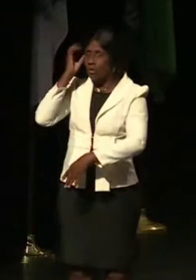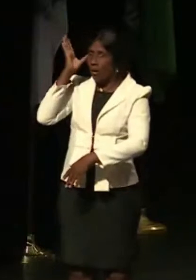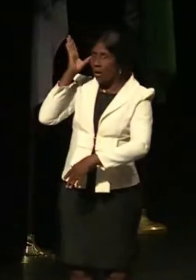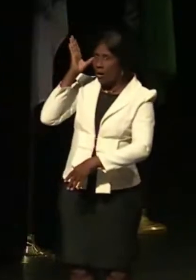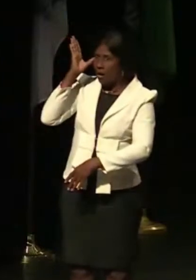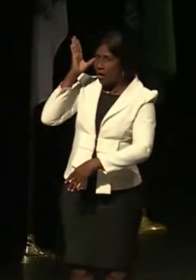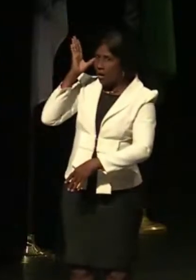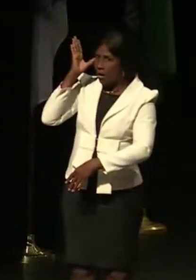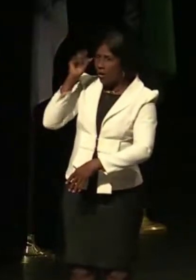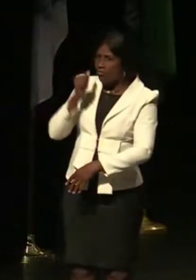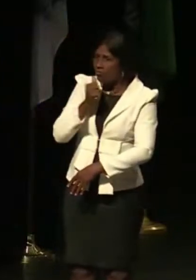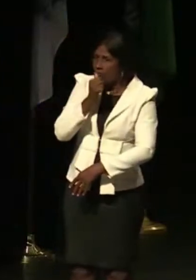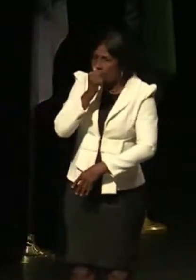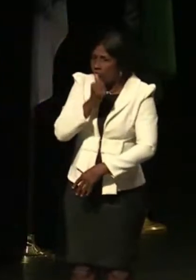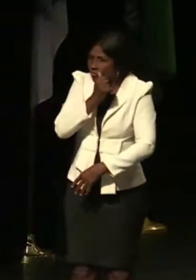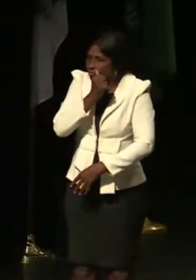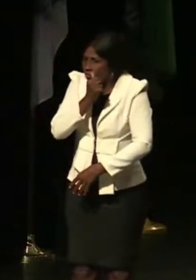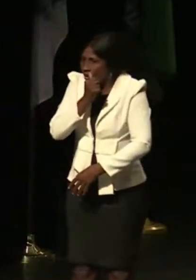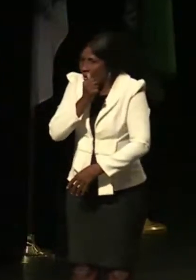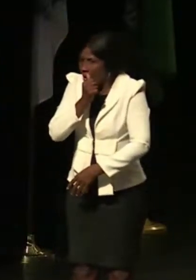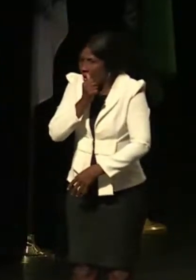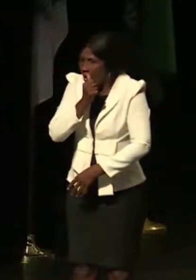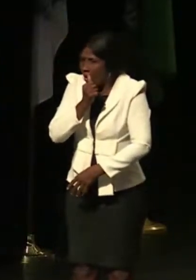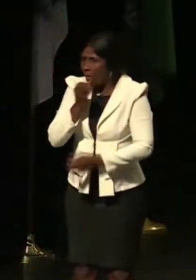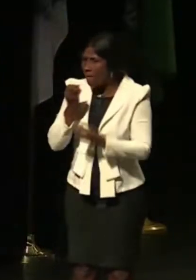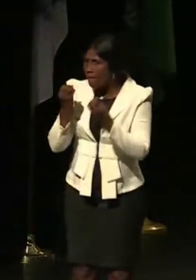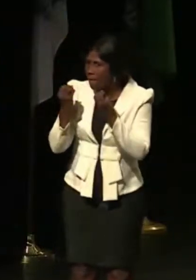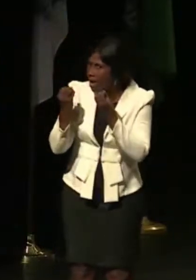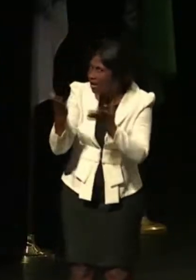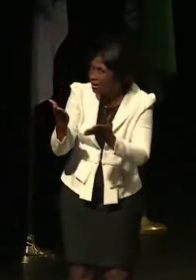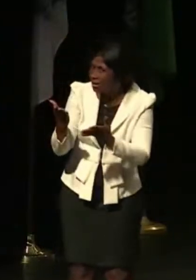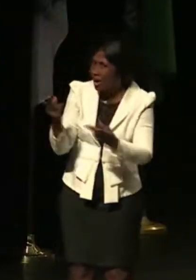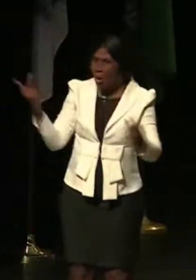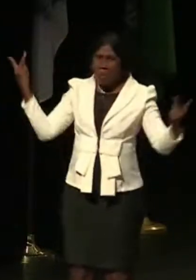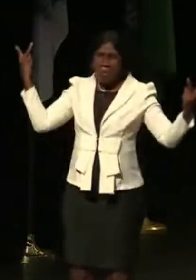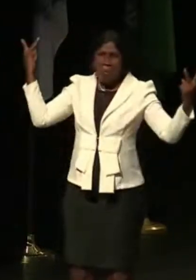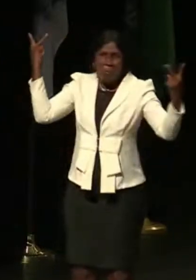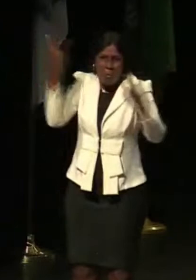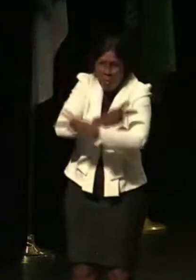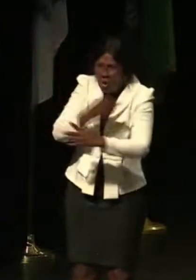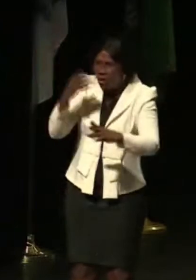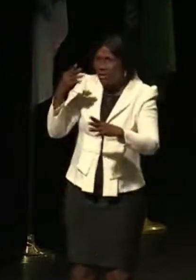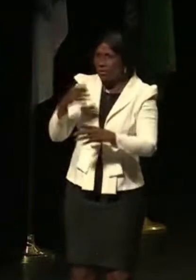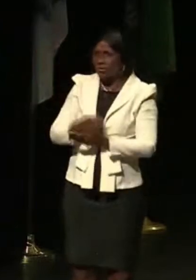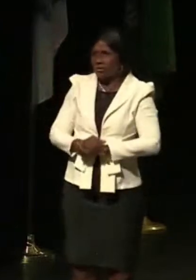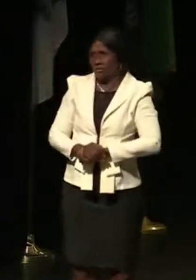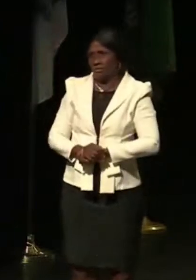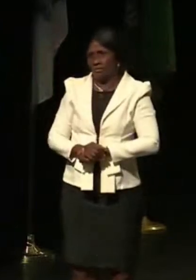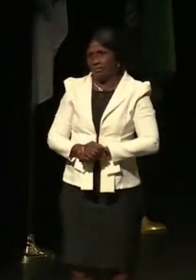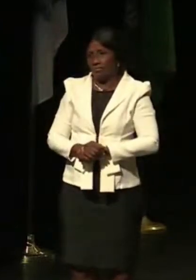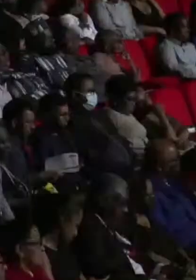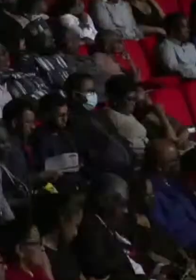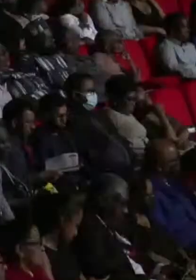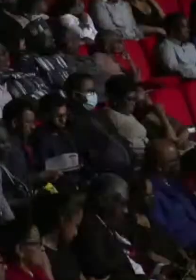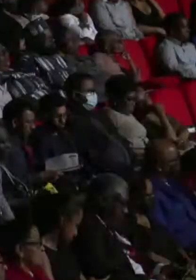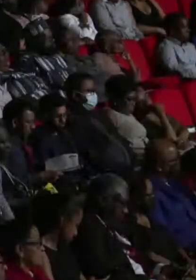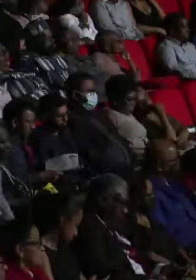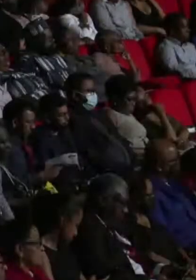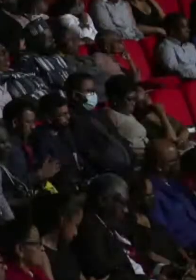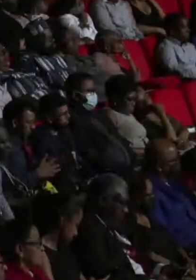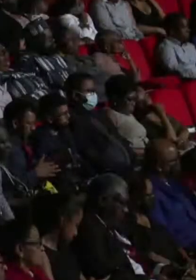was far worse than it was on the streets of America, that he had seen as an expert. And he said to us